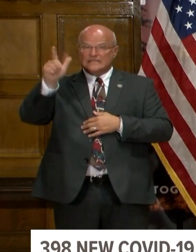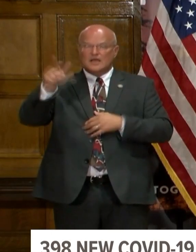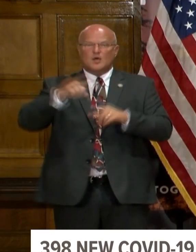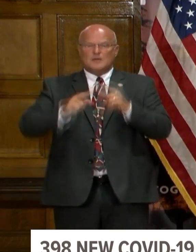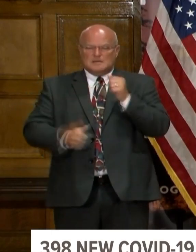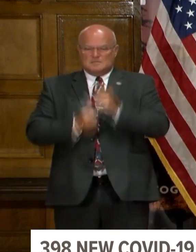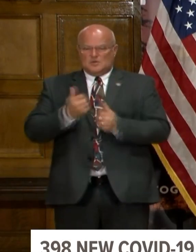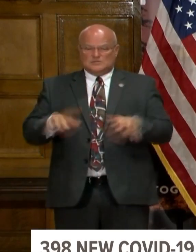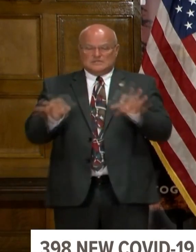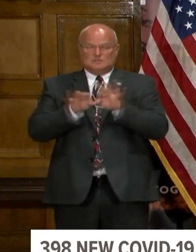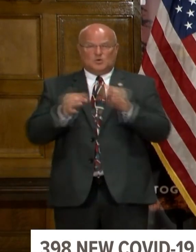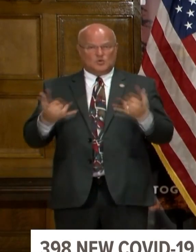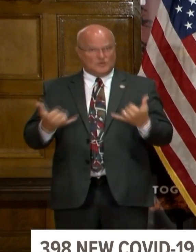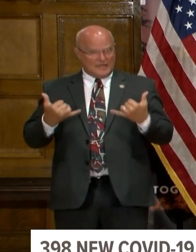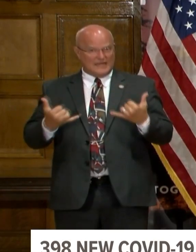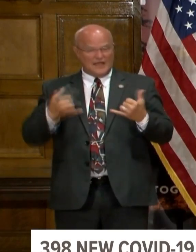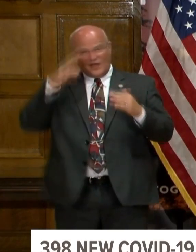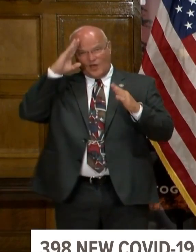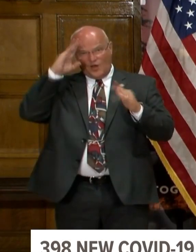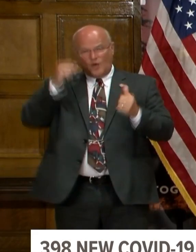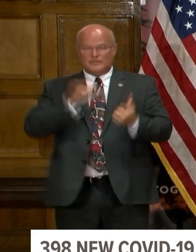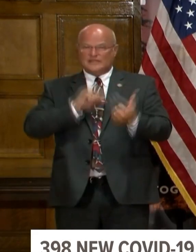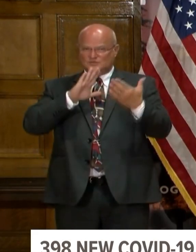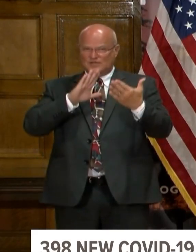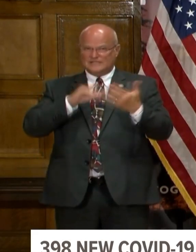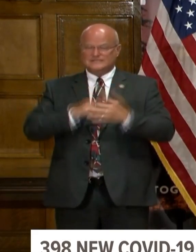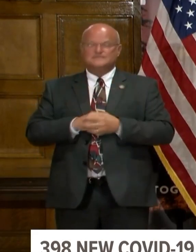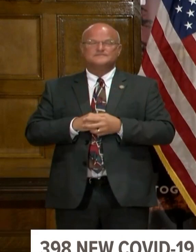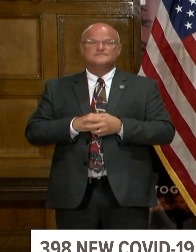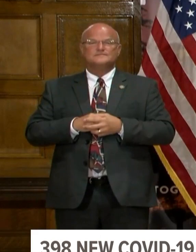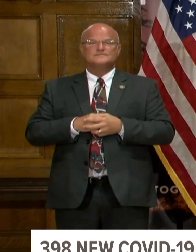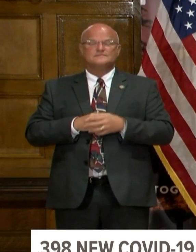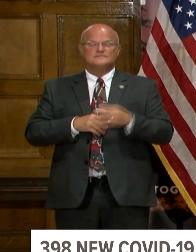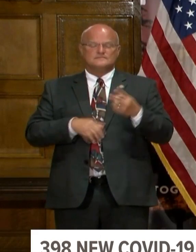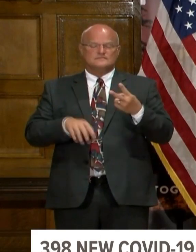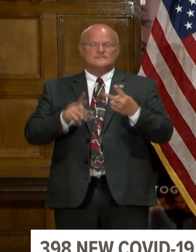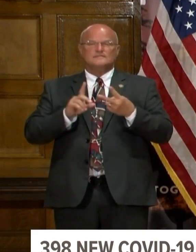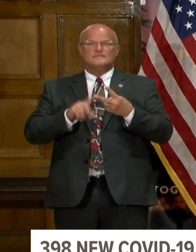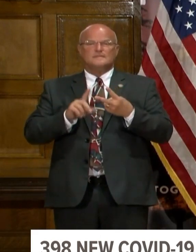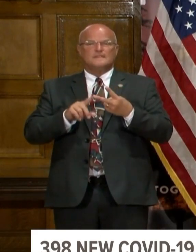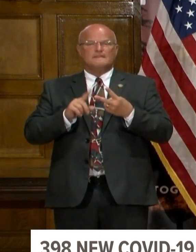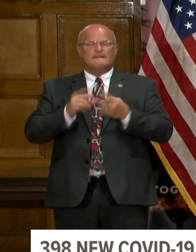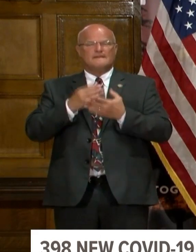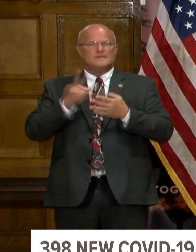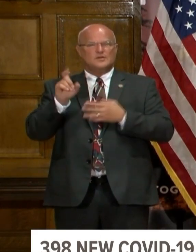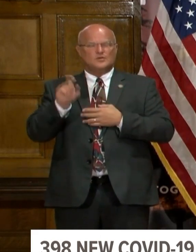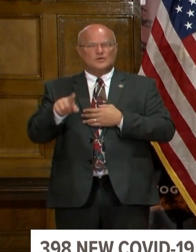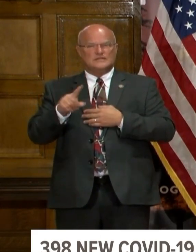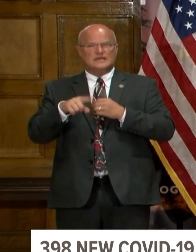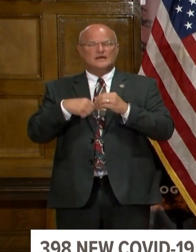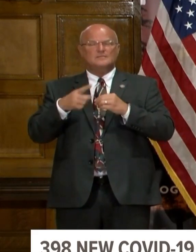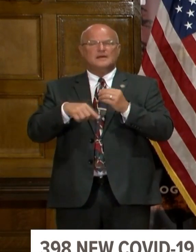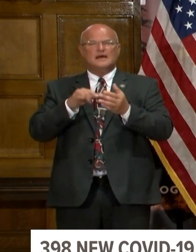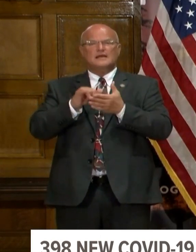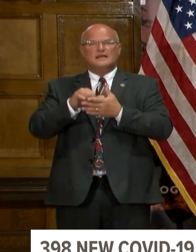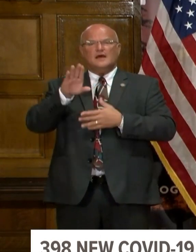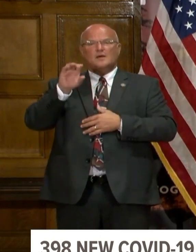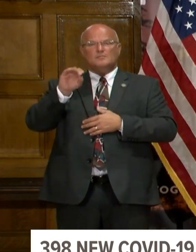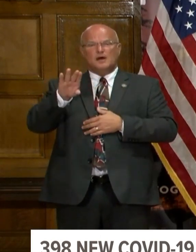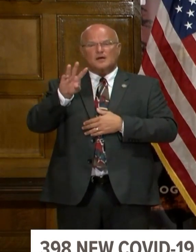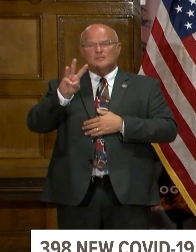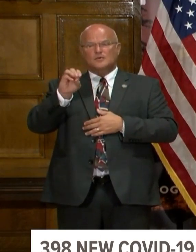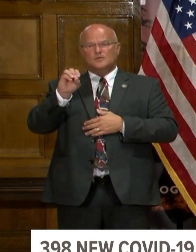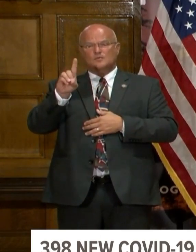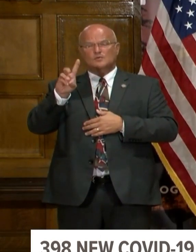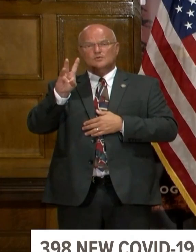the most important issue that I hope that they address. In terms of the second part of your question in reference to Bob